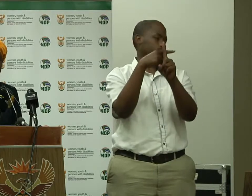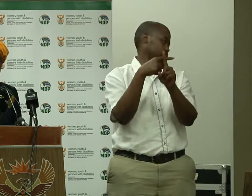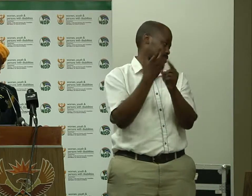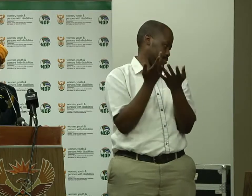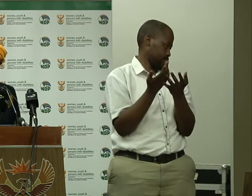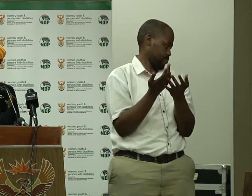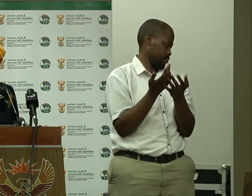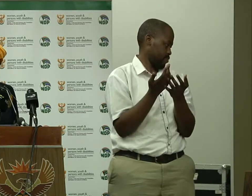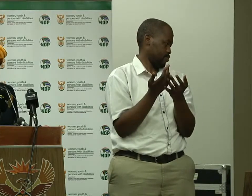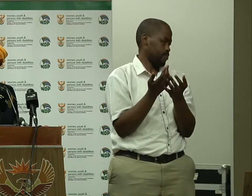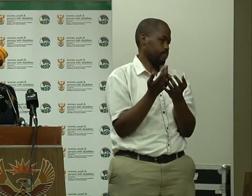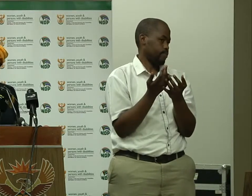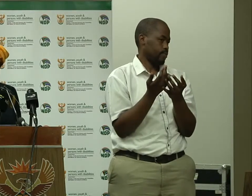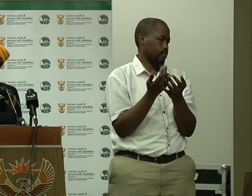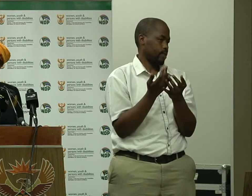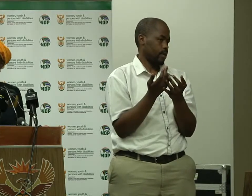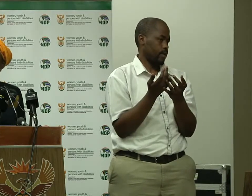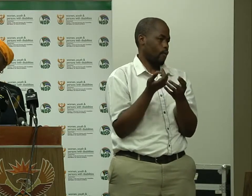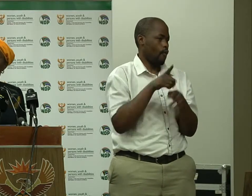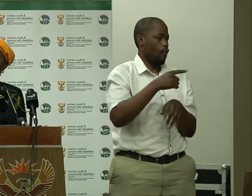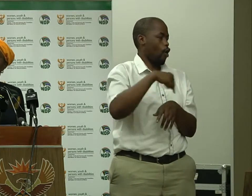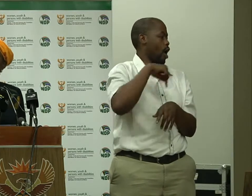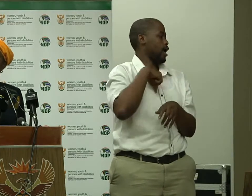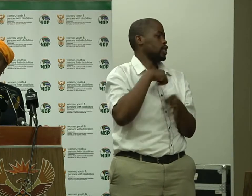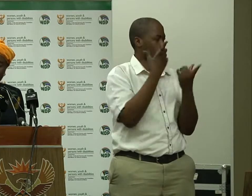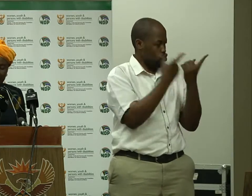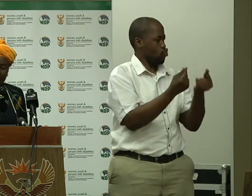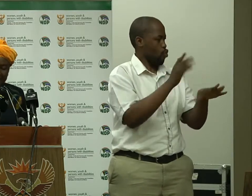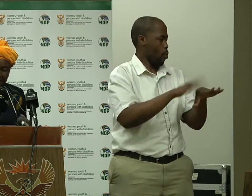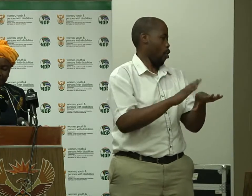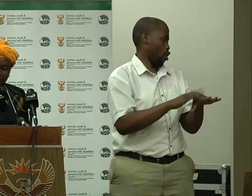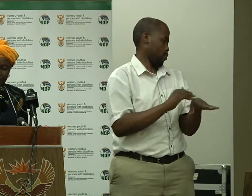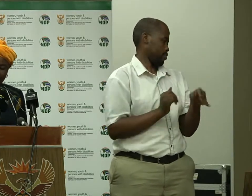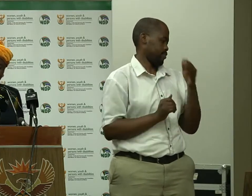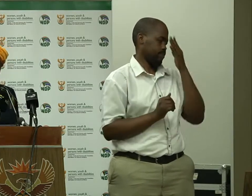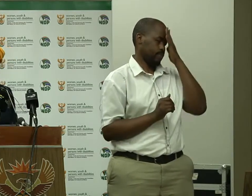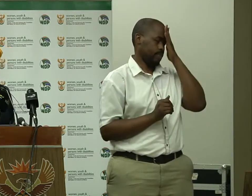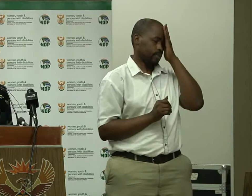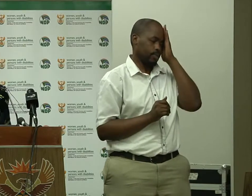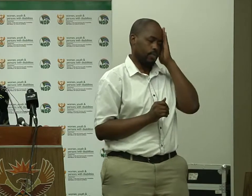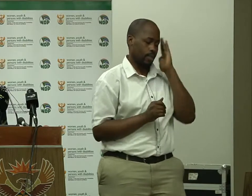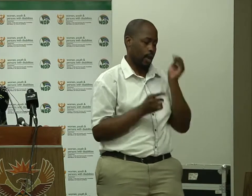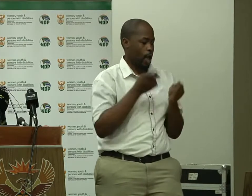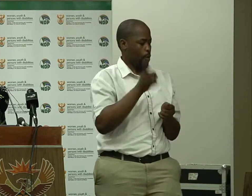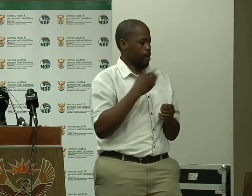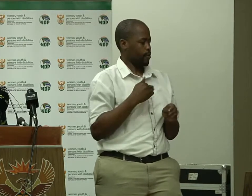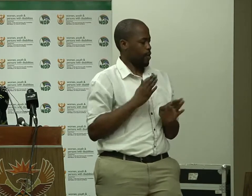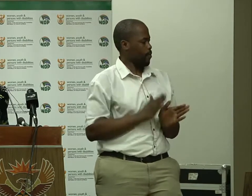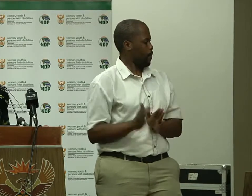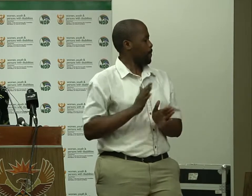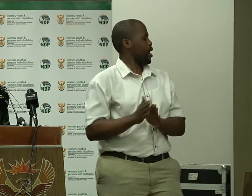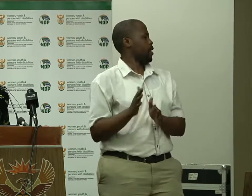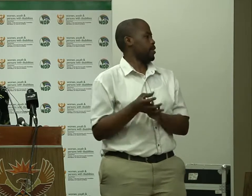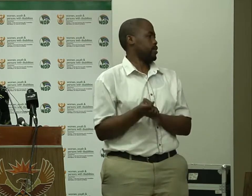and raise the bar for us and say, do more. And we should all be prepared